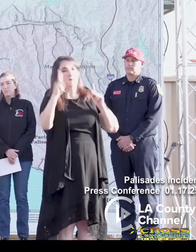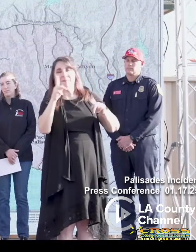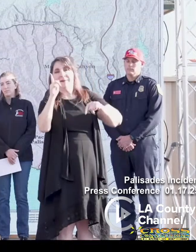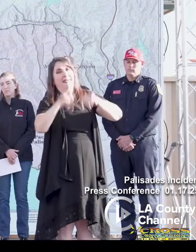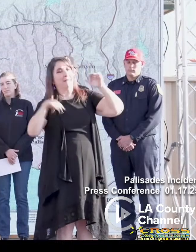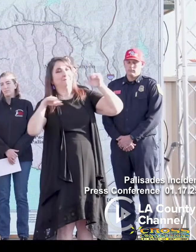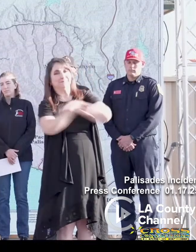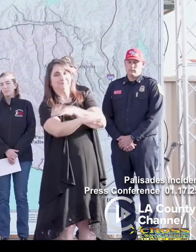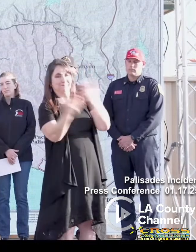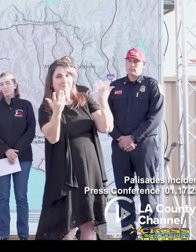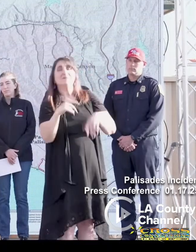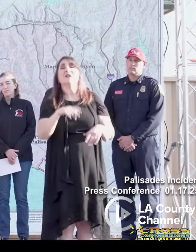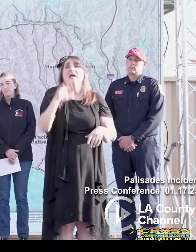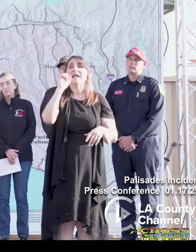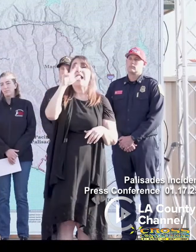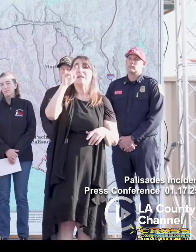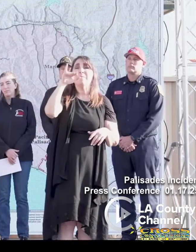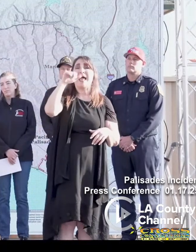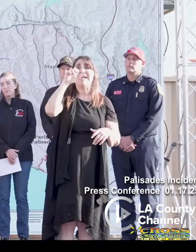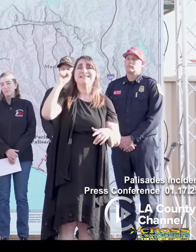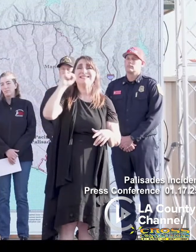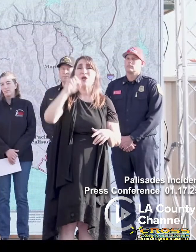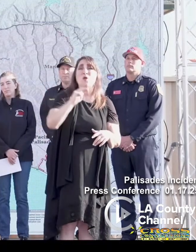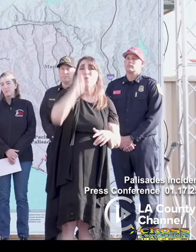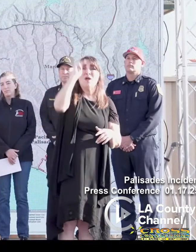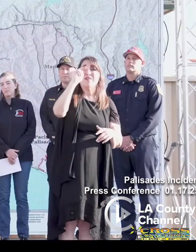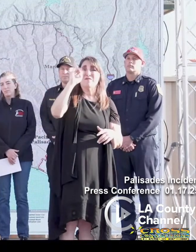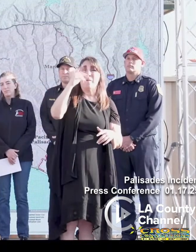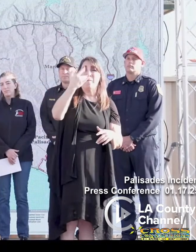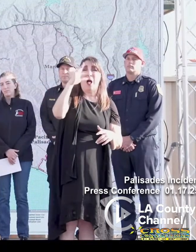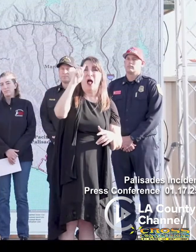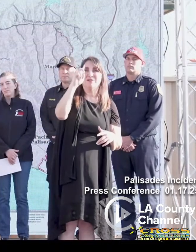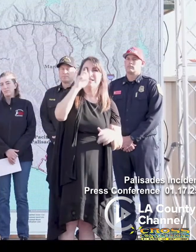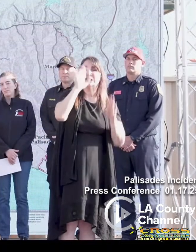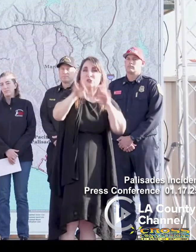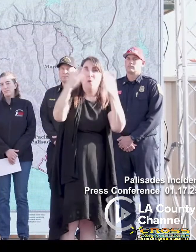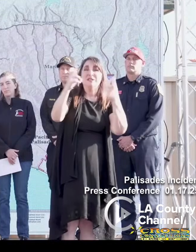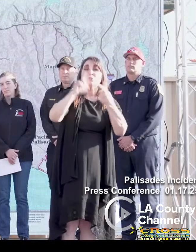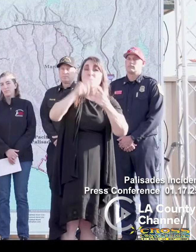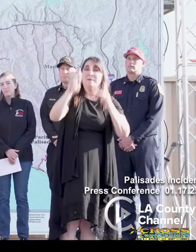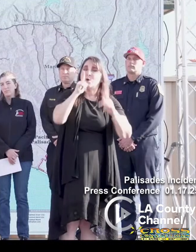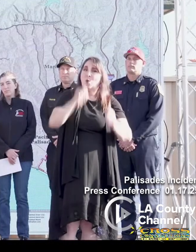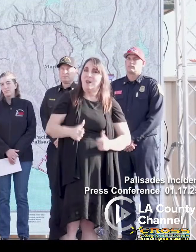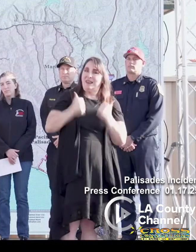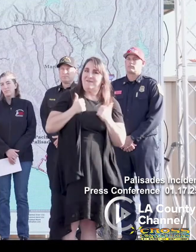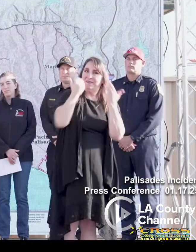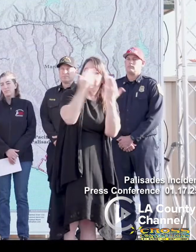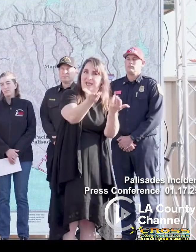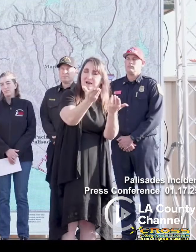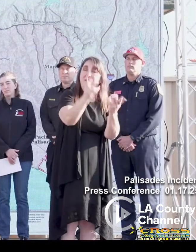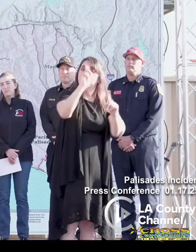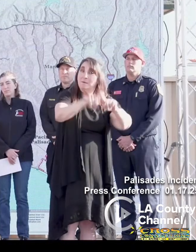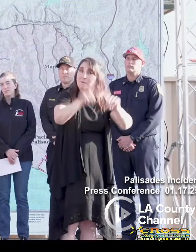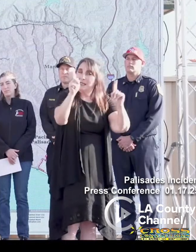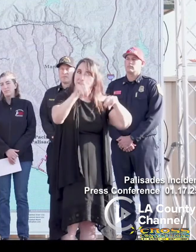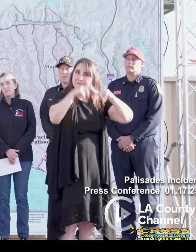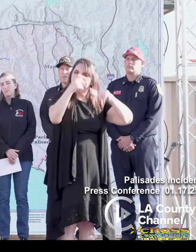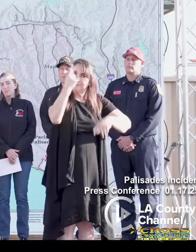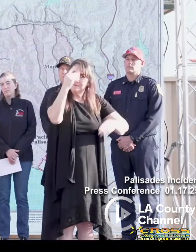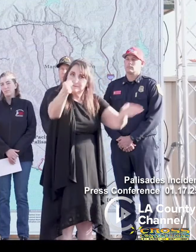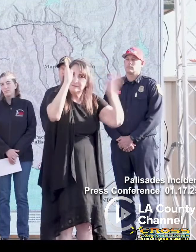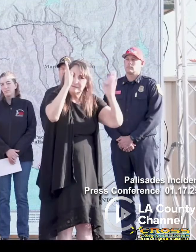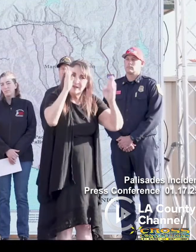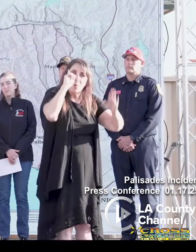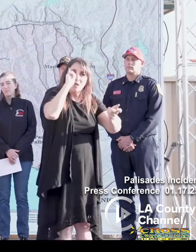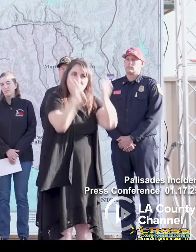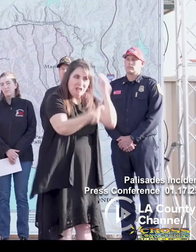Finally, Calabasas, north of Mulholland, is opening to residents. But what you should do, and this is going to change from time to time, a